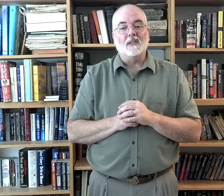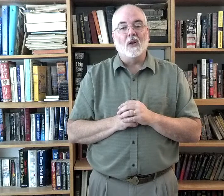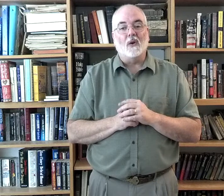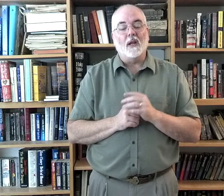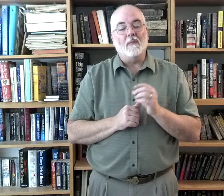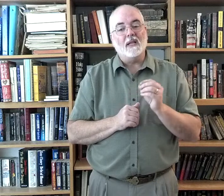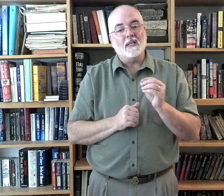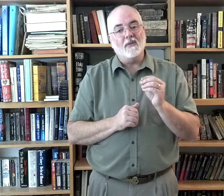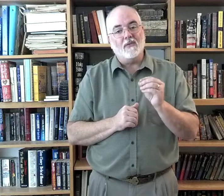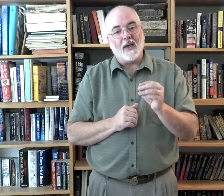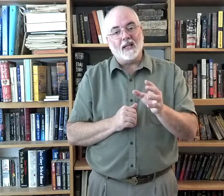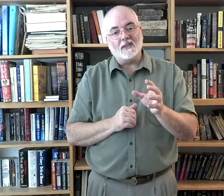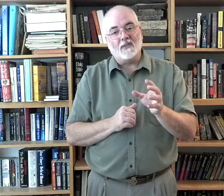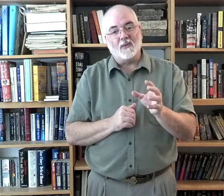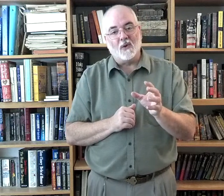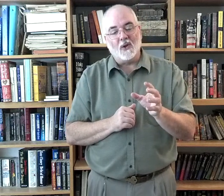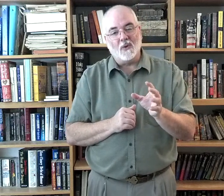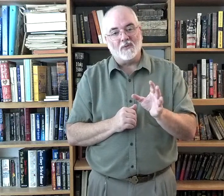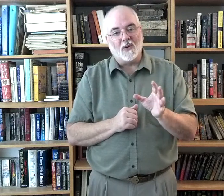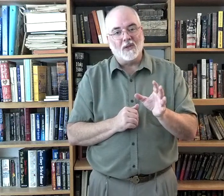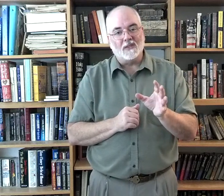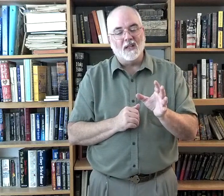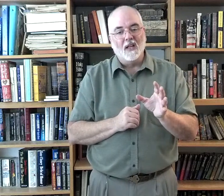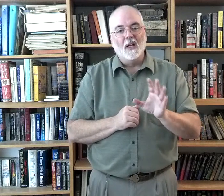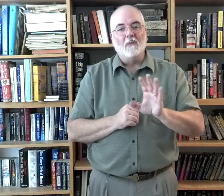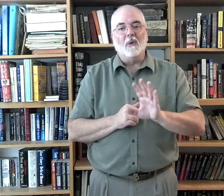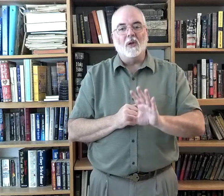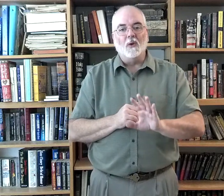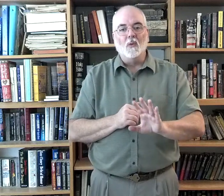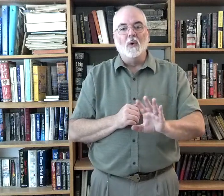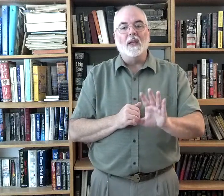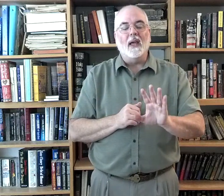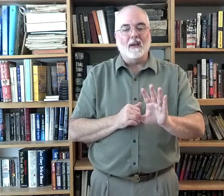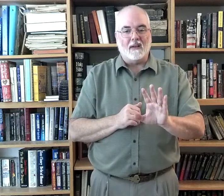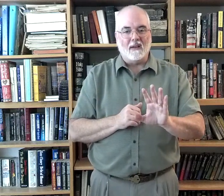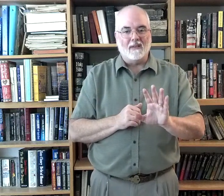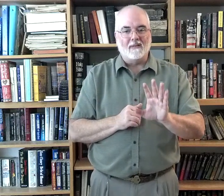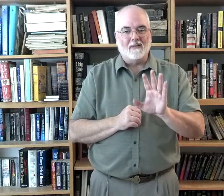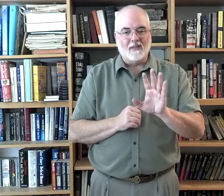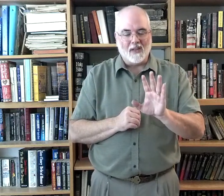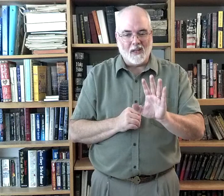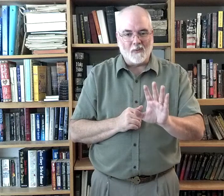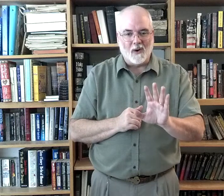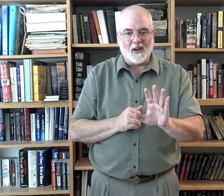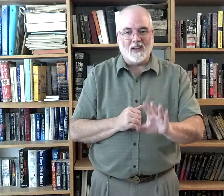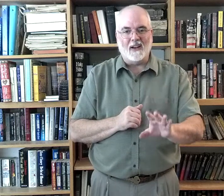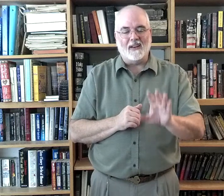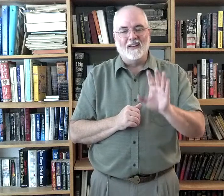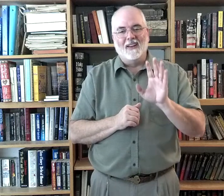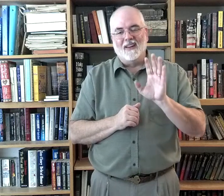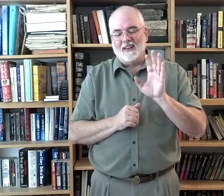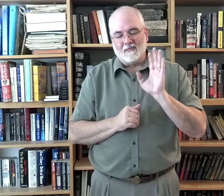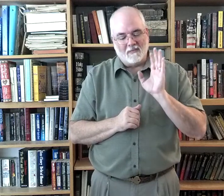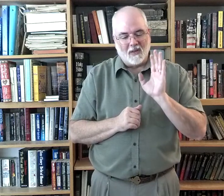slowly. It may seem fast for you at first, but you will get it. Keep working at it.